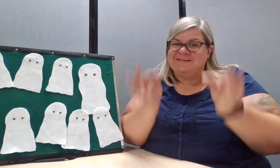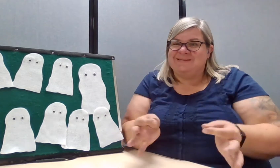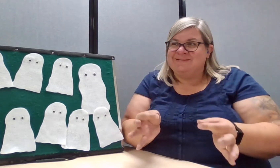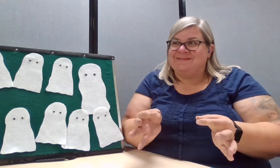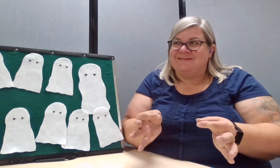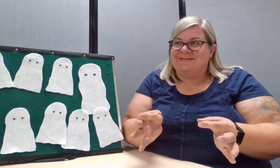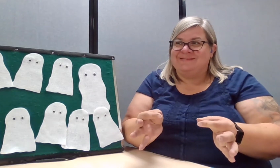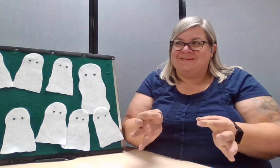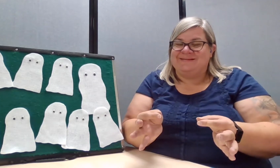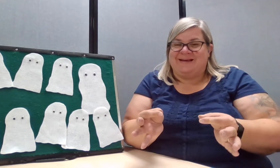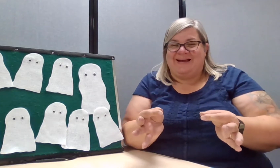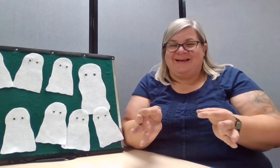Mama decided